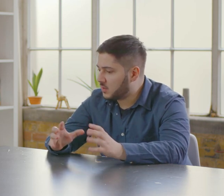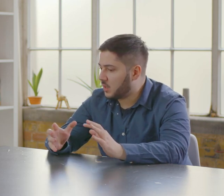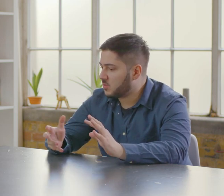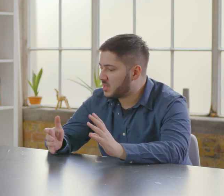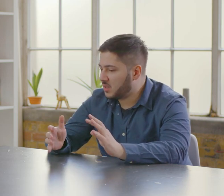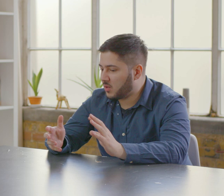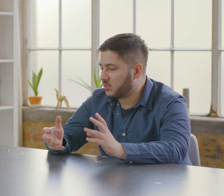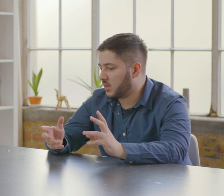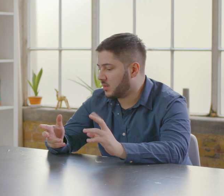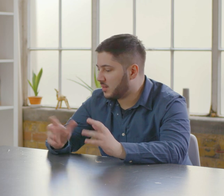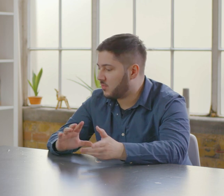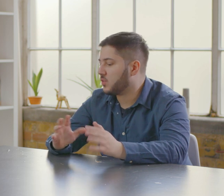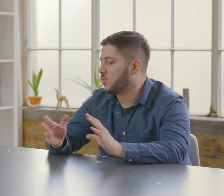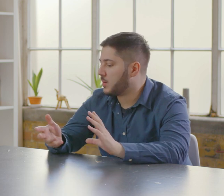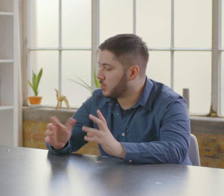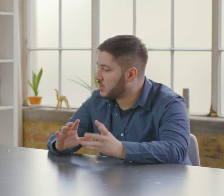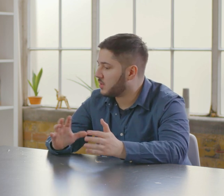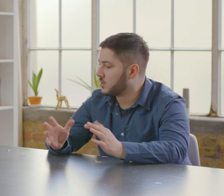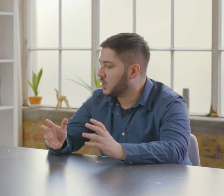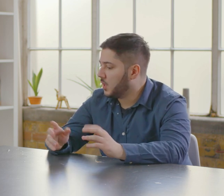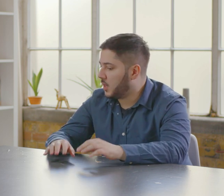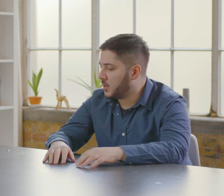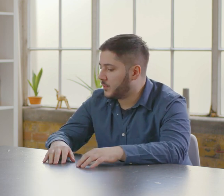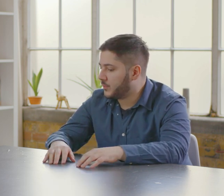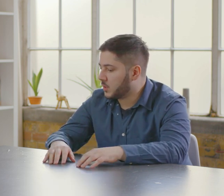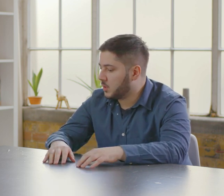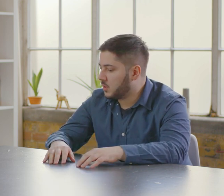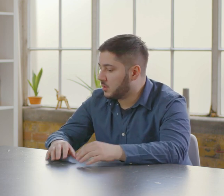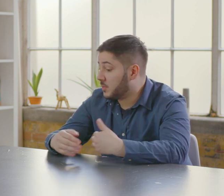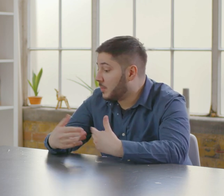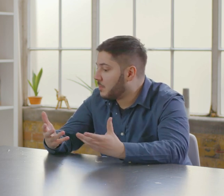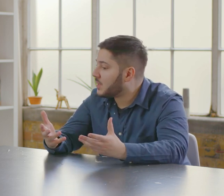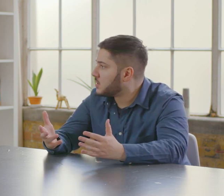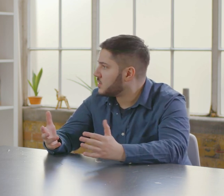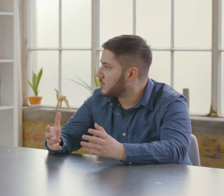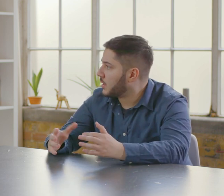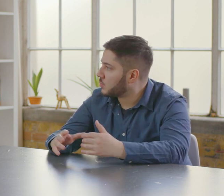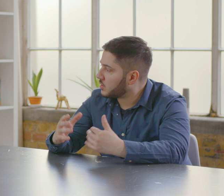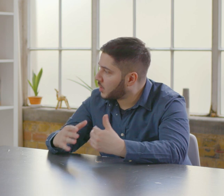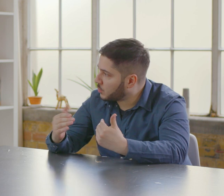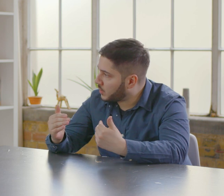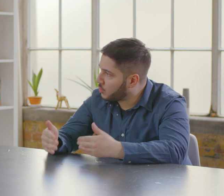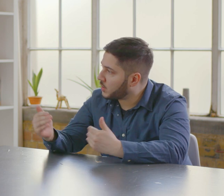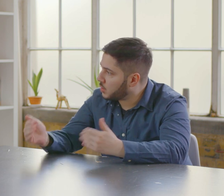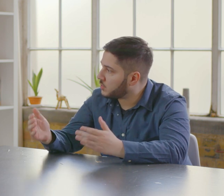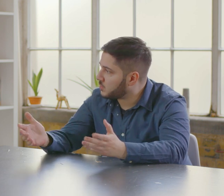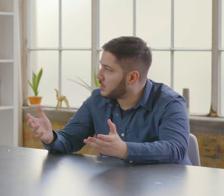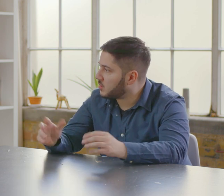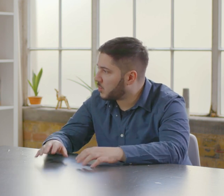again especially like with like native versus web and all these other um to me meaningless debates when it's like we're ignoring user experience i mean